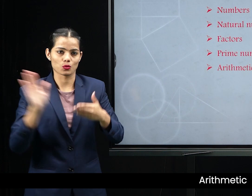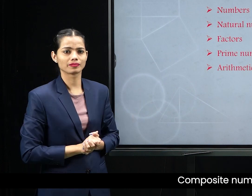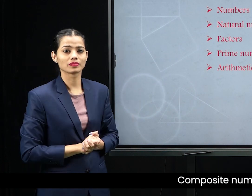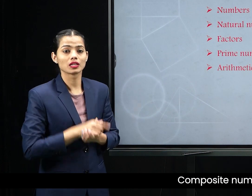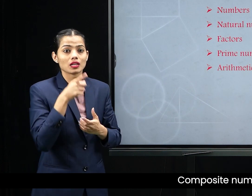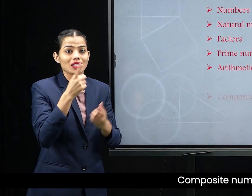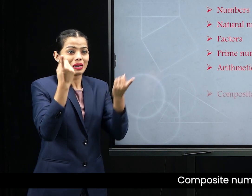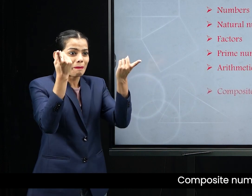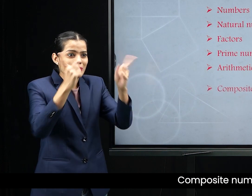composite number.